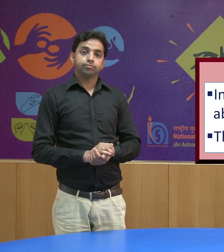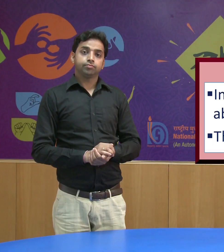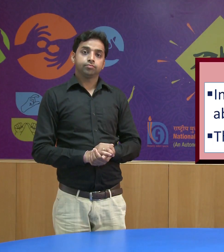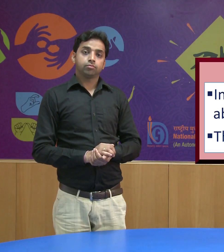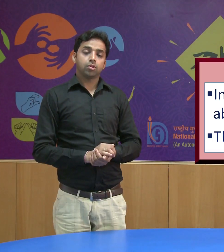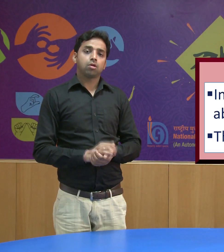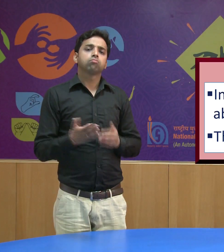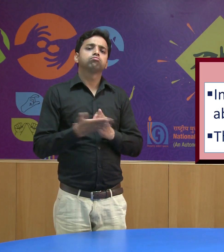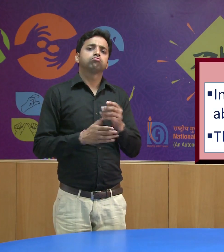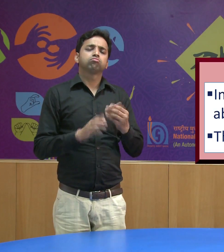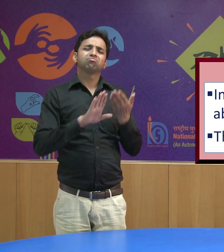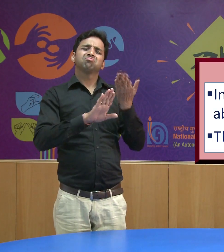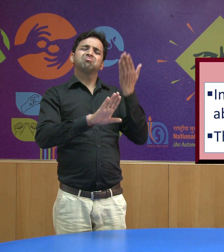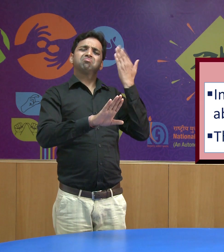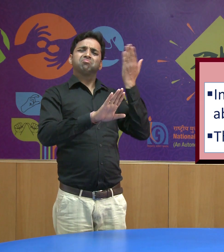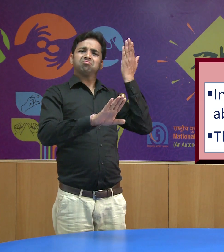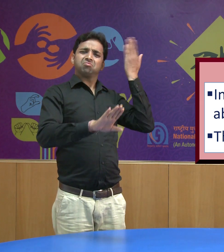During ancient or old days,